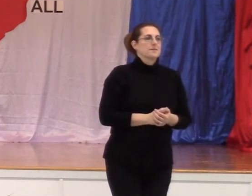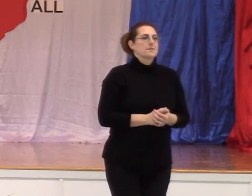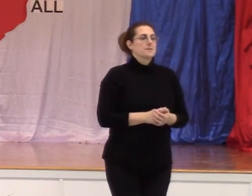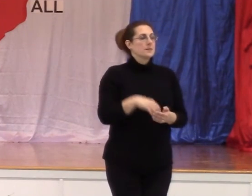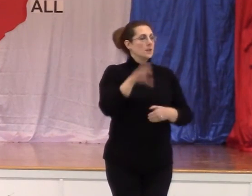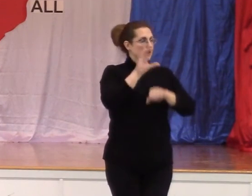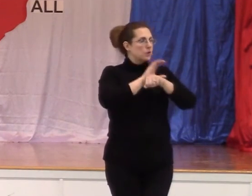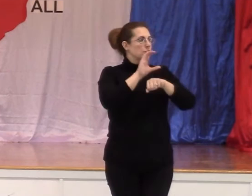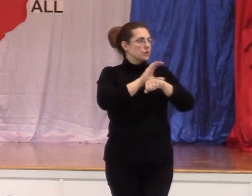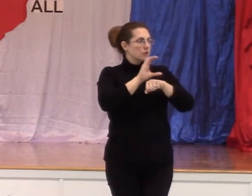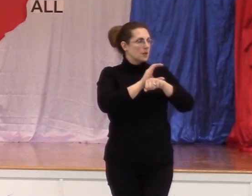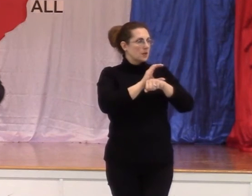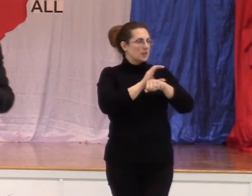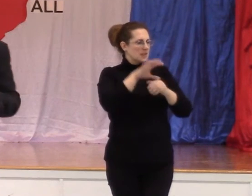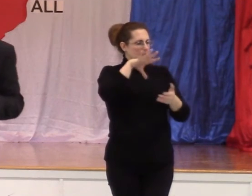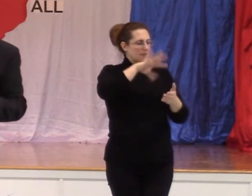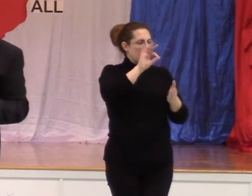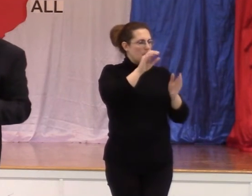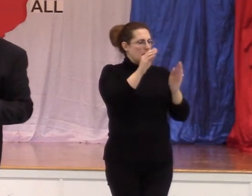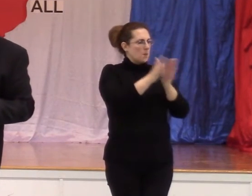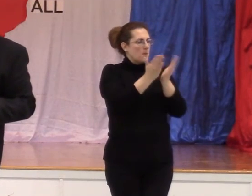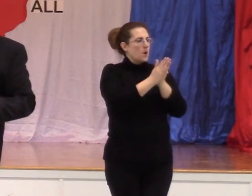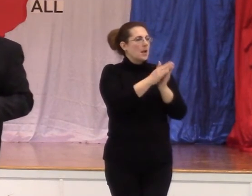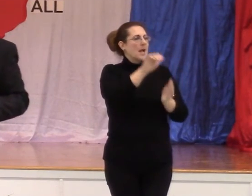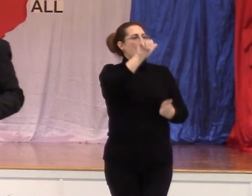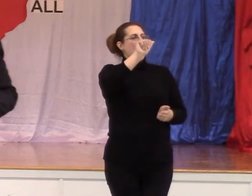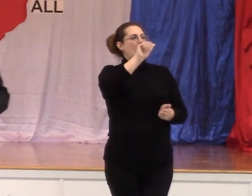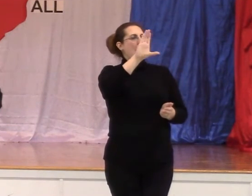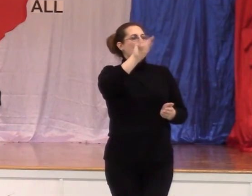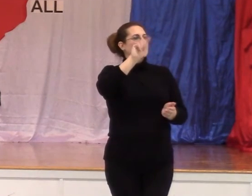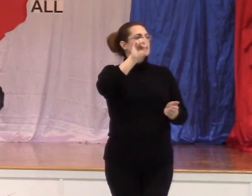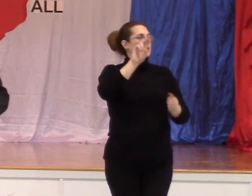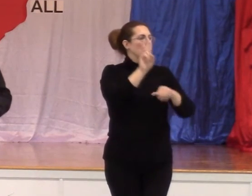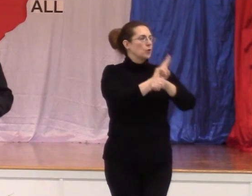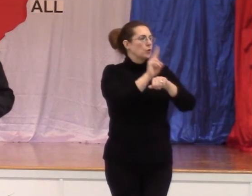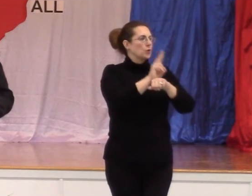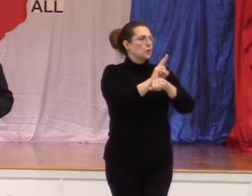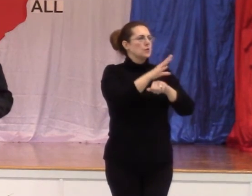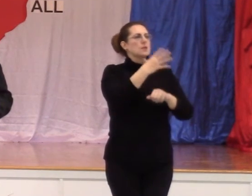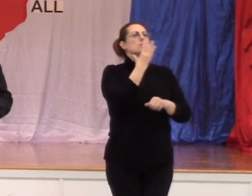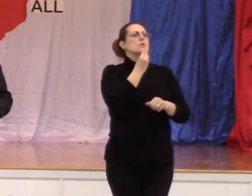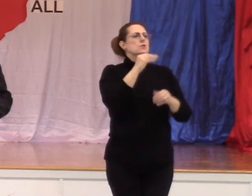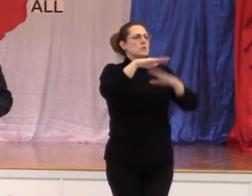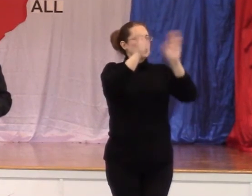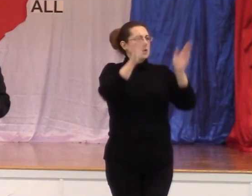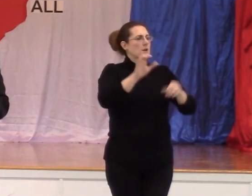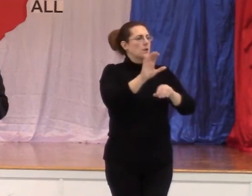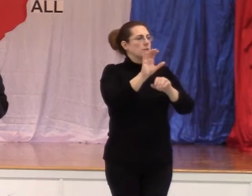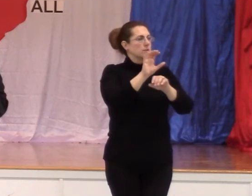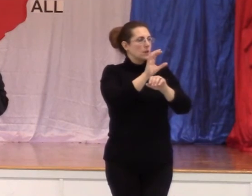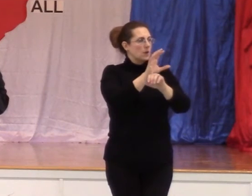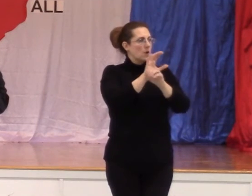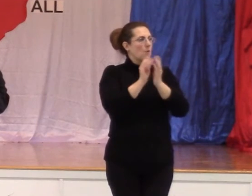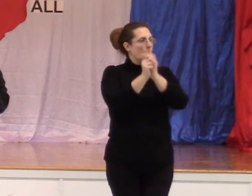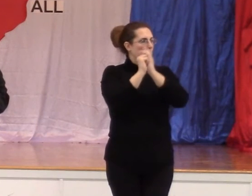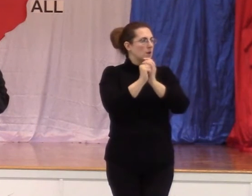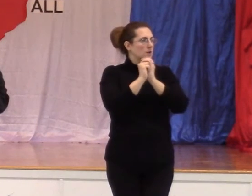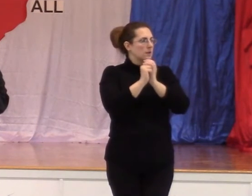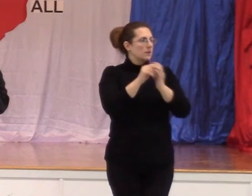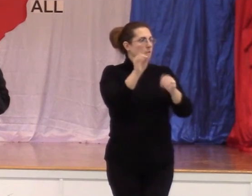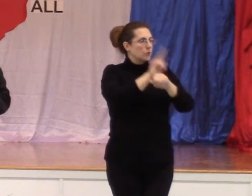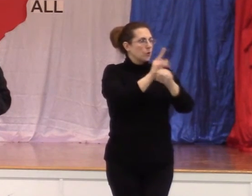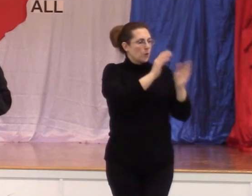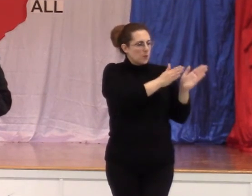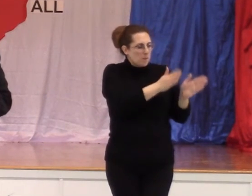The church, as you find in the book of Acts, uses synagogues. They use the patterns of worship that they had